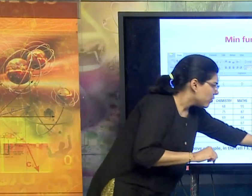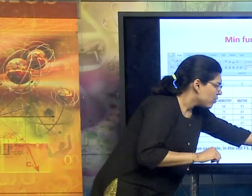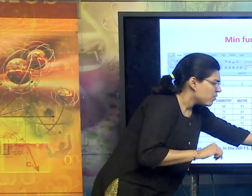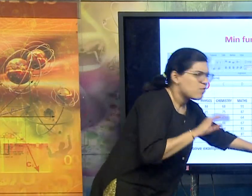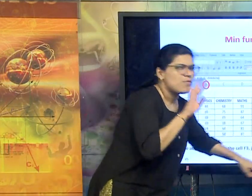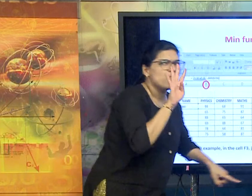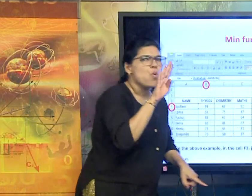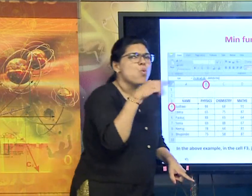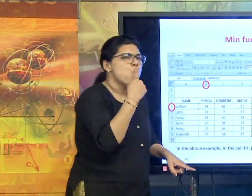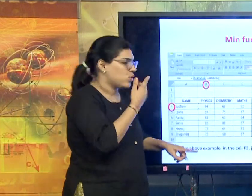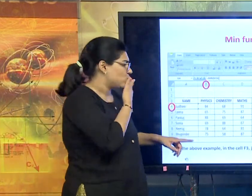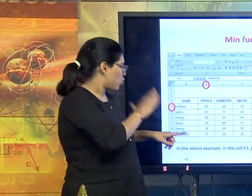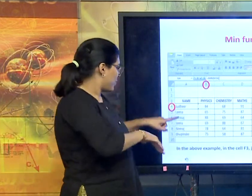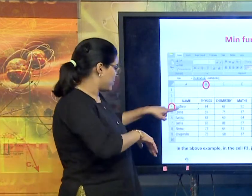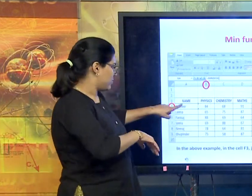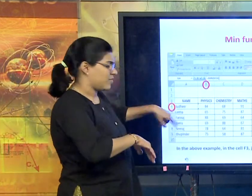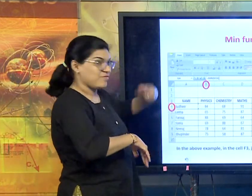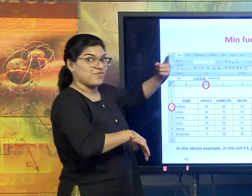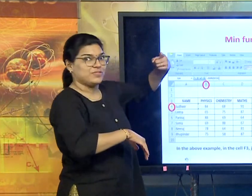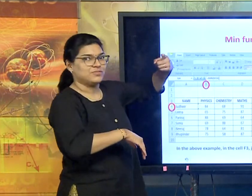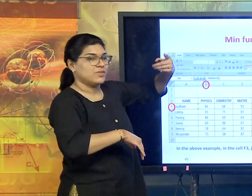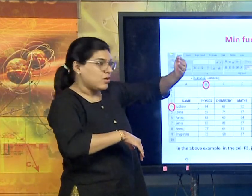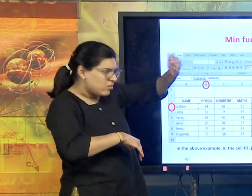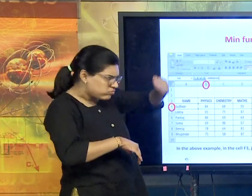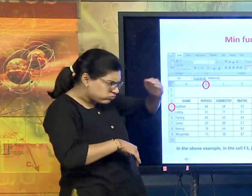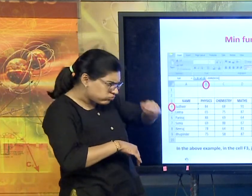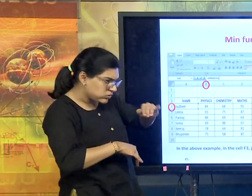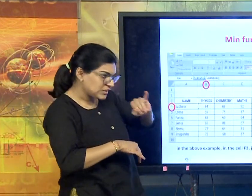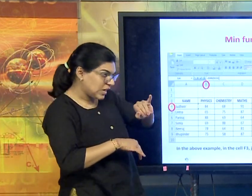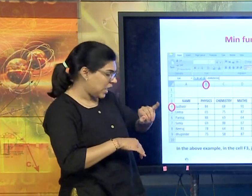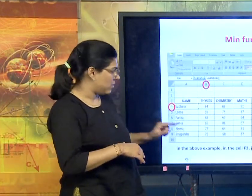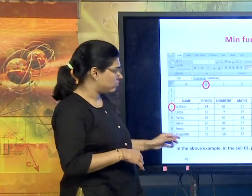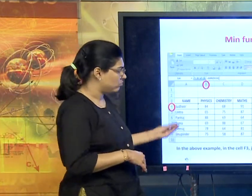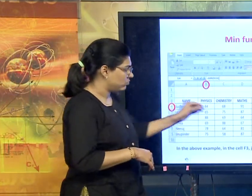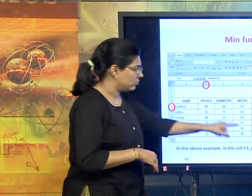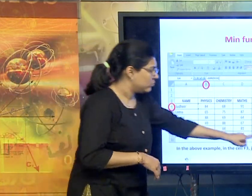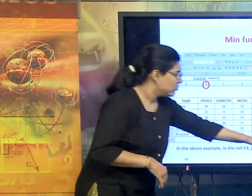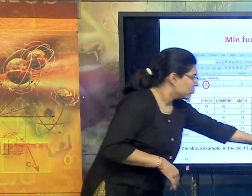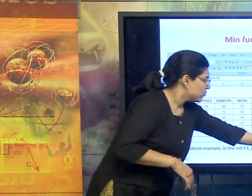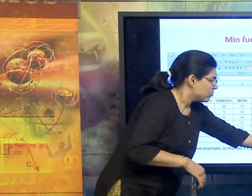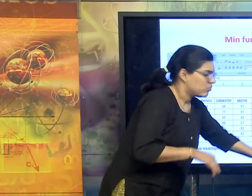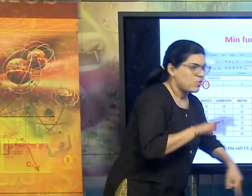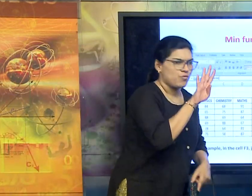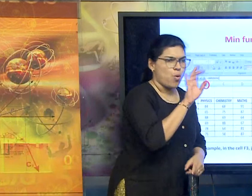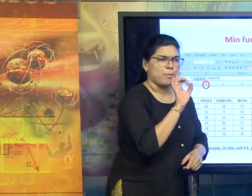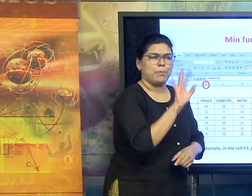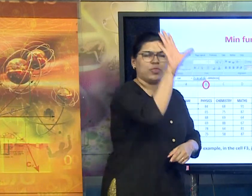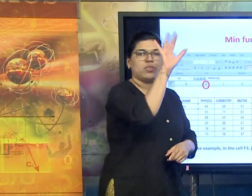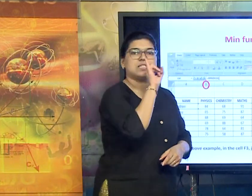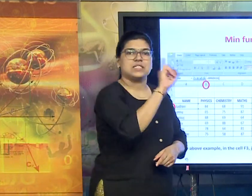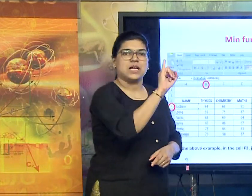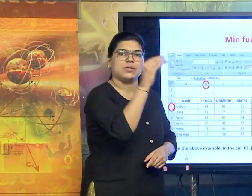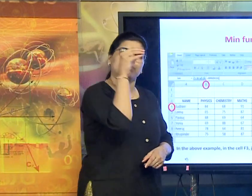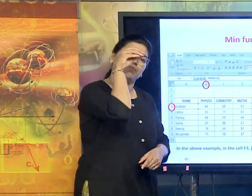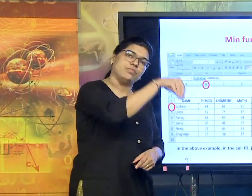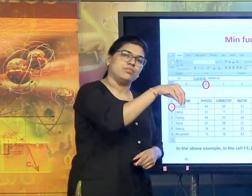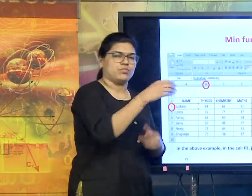and row number 6. See, the row number will get changed. So here we will